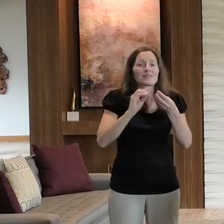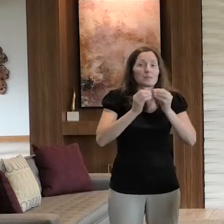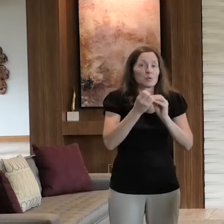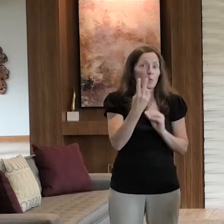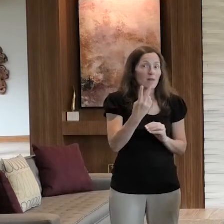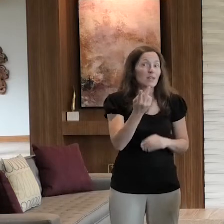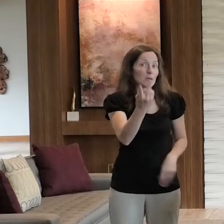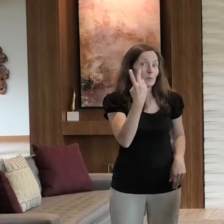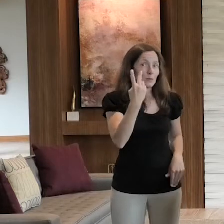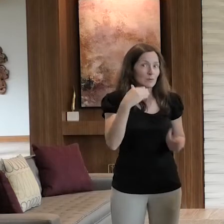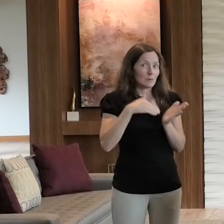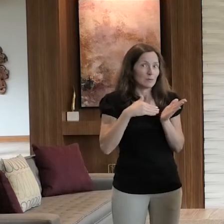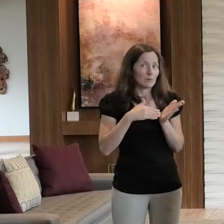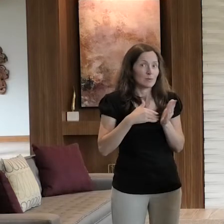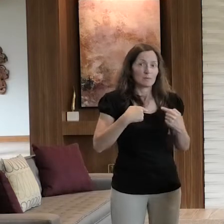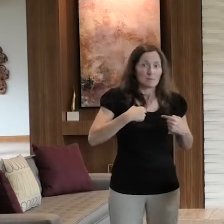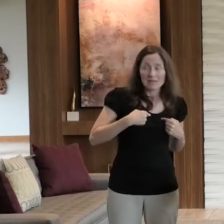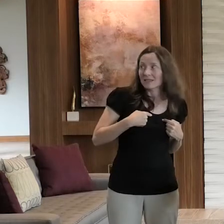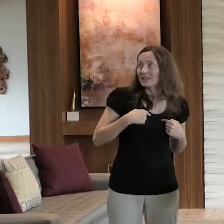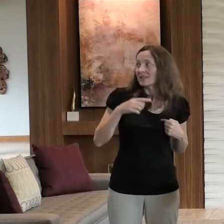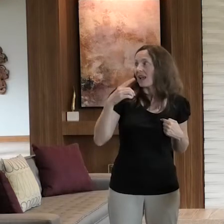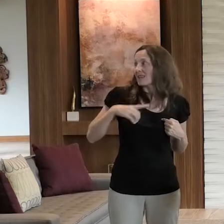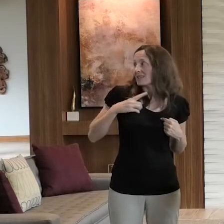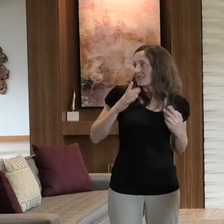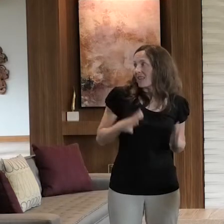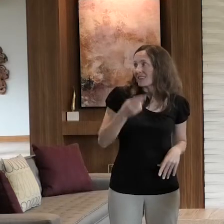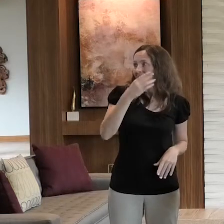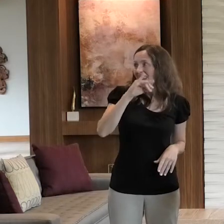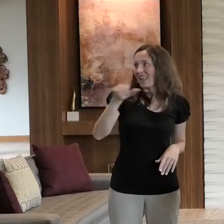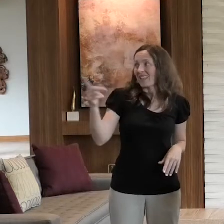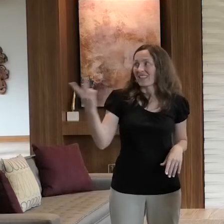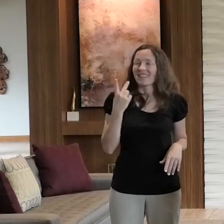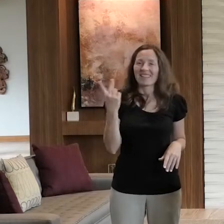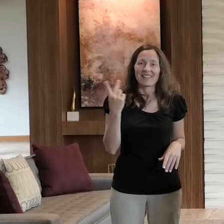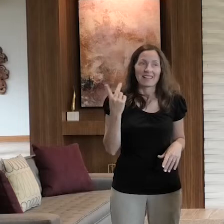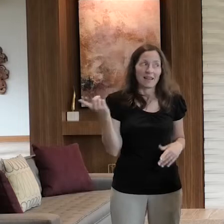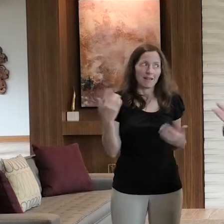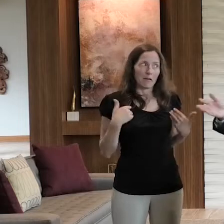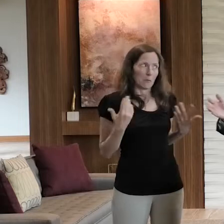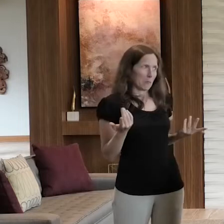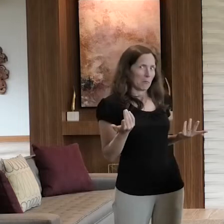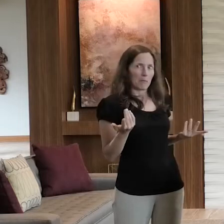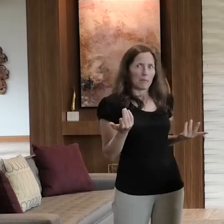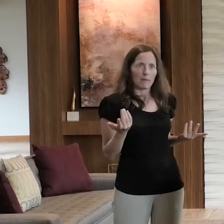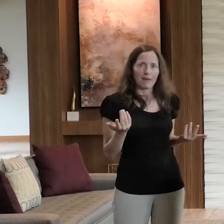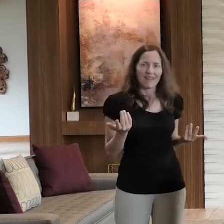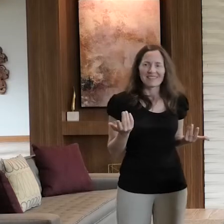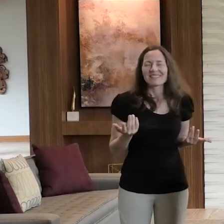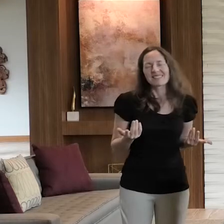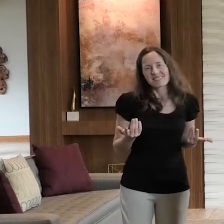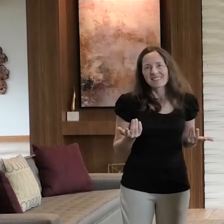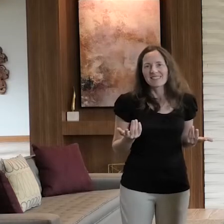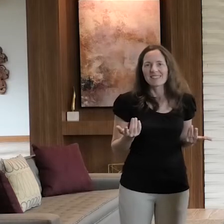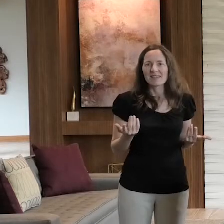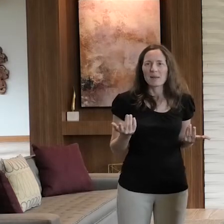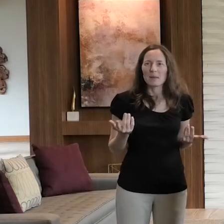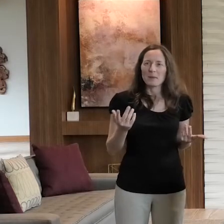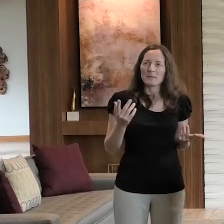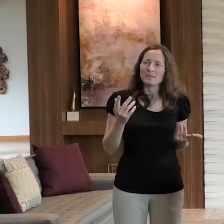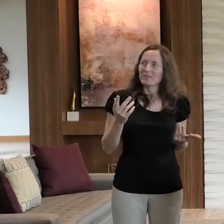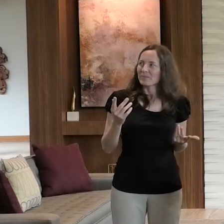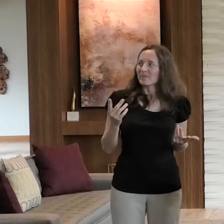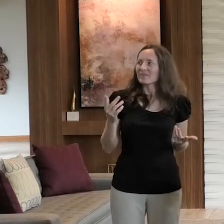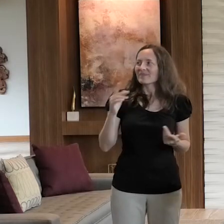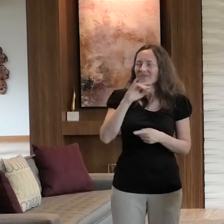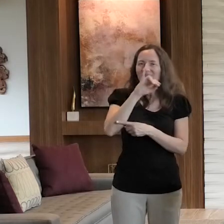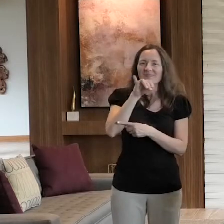myself and Delegate Hill both serve as two of the three doctors in the General Assembly. We'll give an honorary doctorate